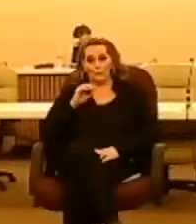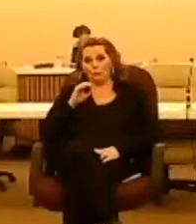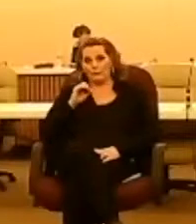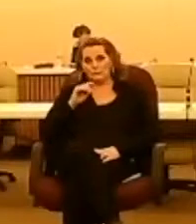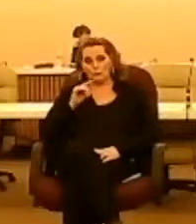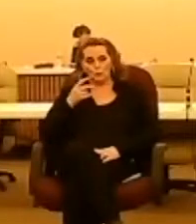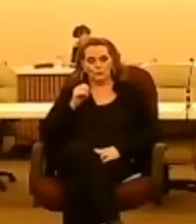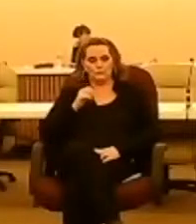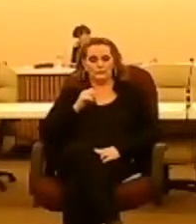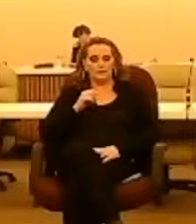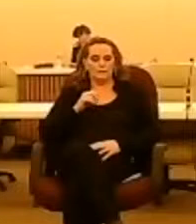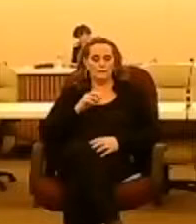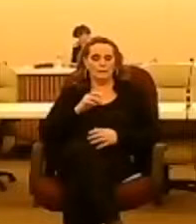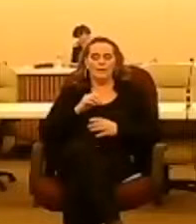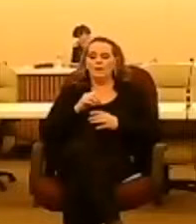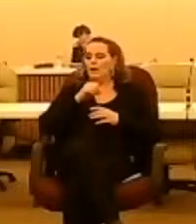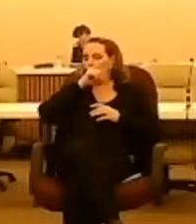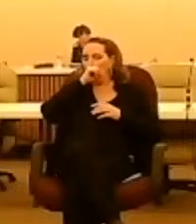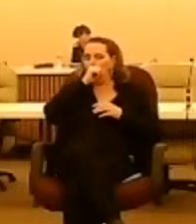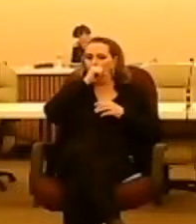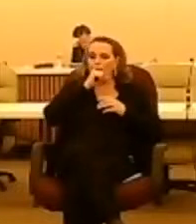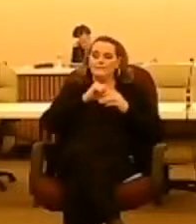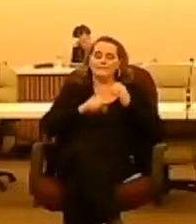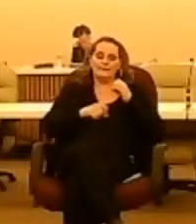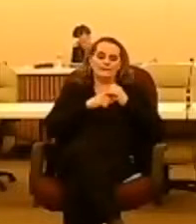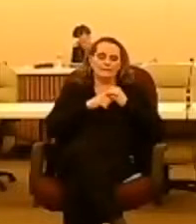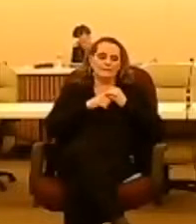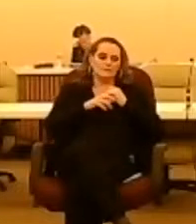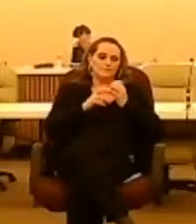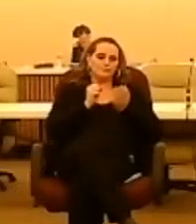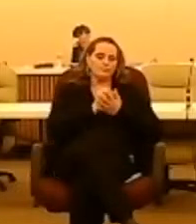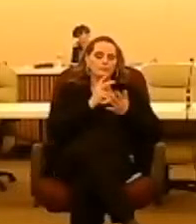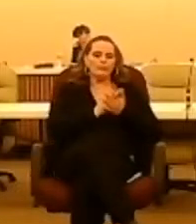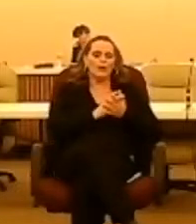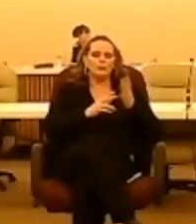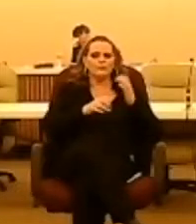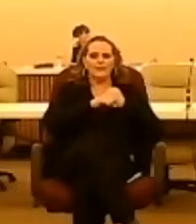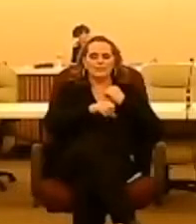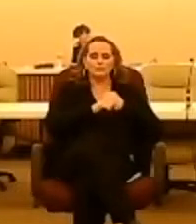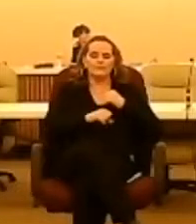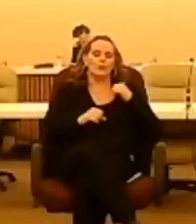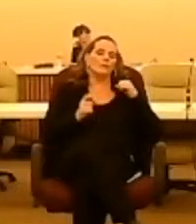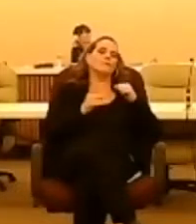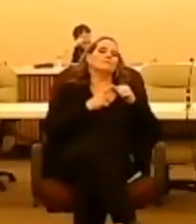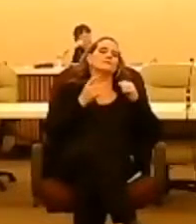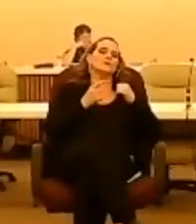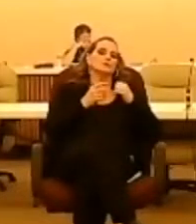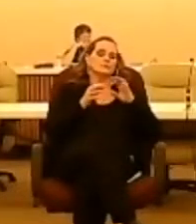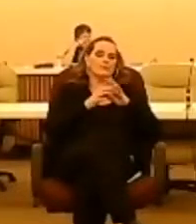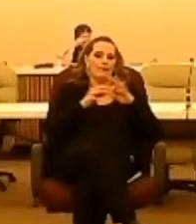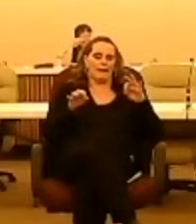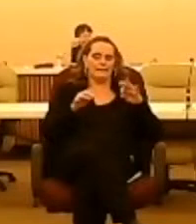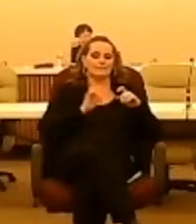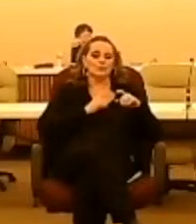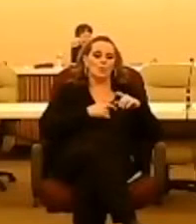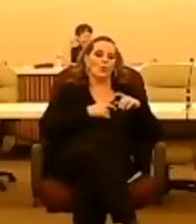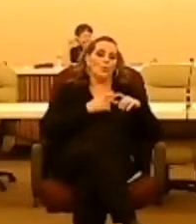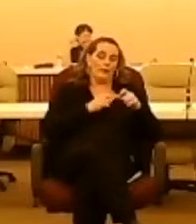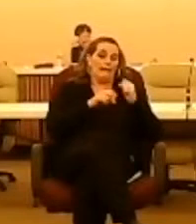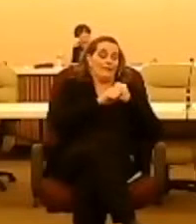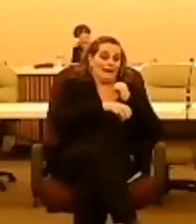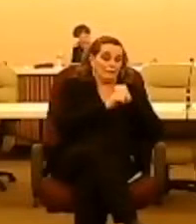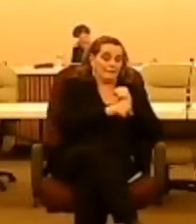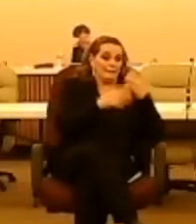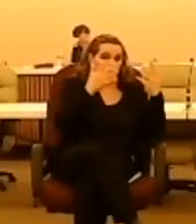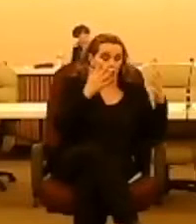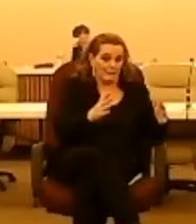the advertisement for bids to purchase. The first line. No, the first line is saying, whereas we had a. Oh, previous I'm sorry. resolution Yep,